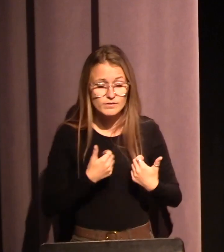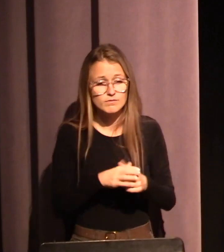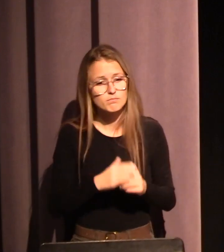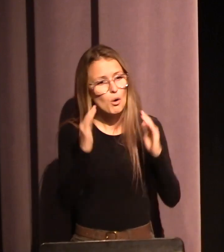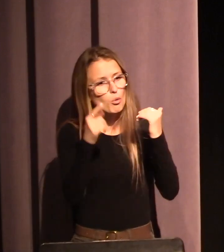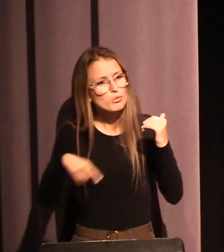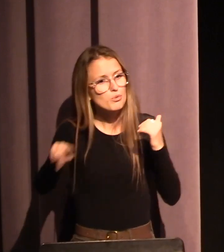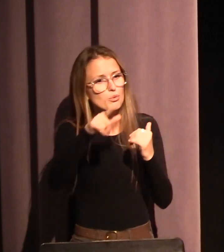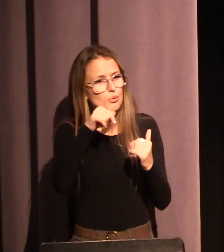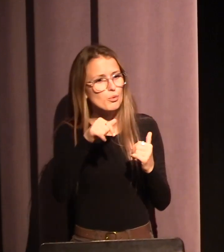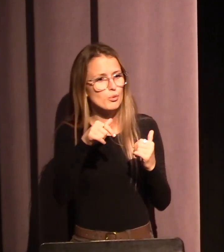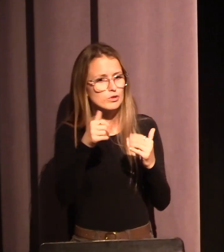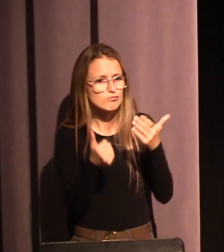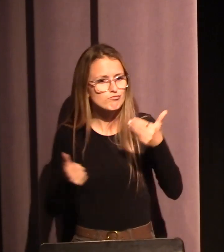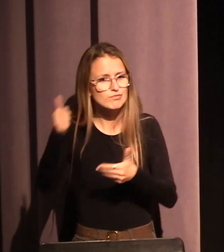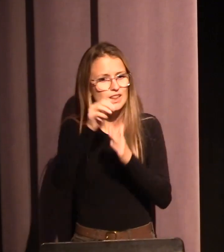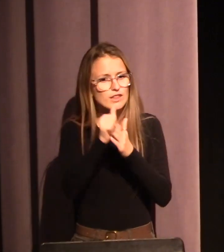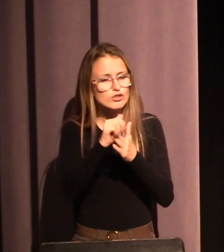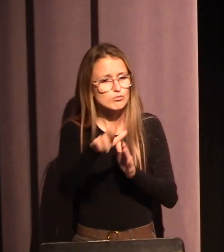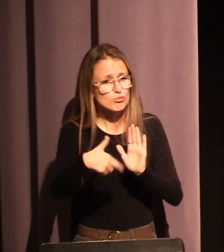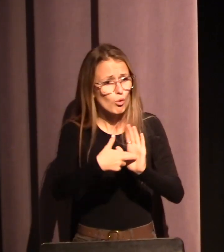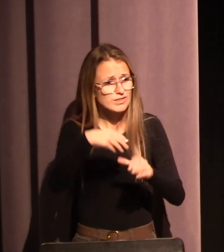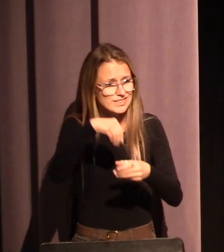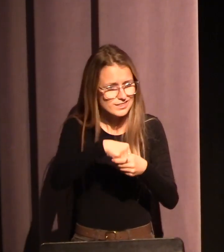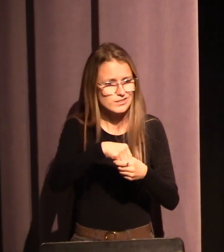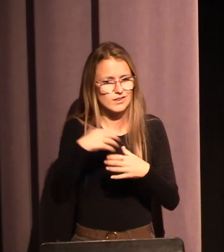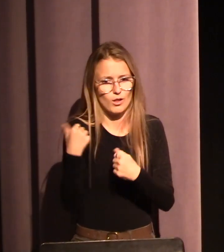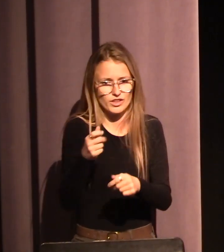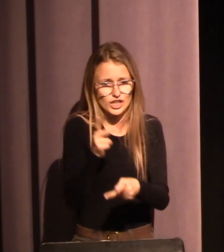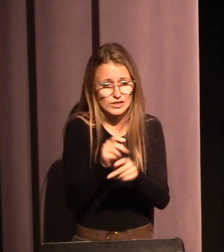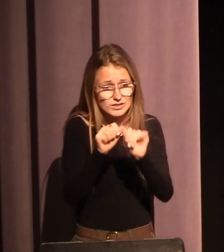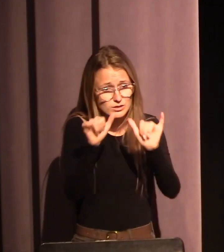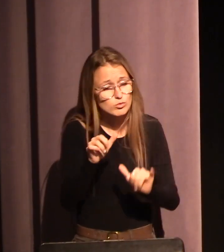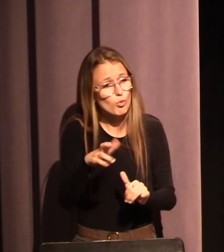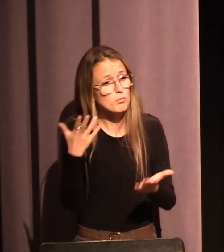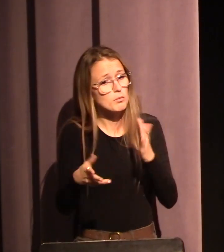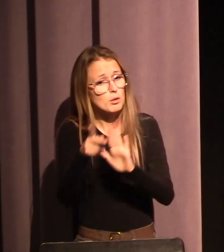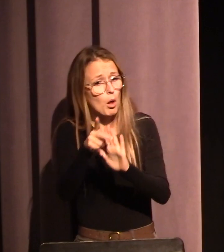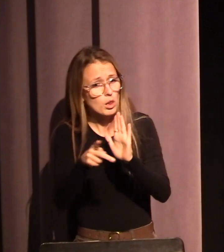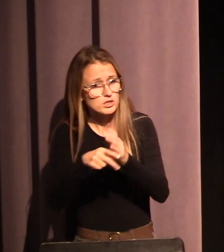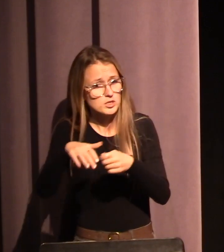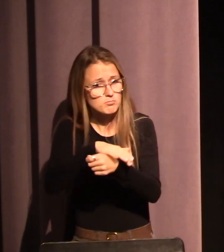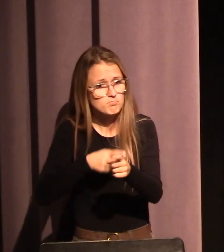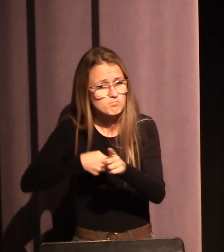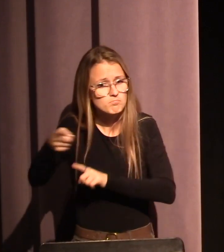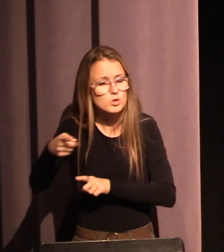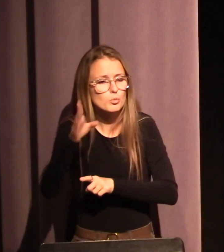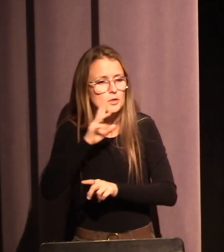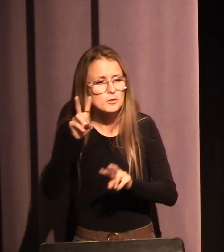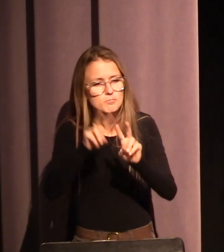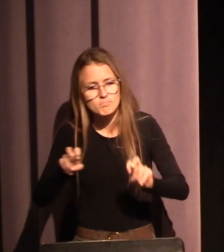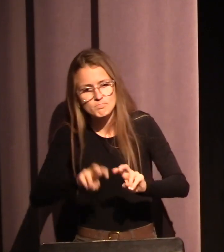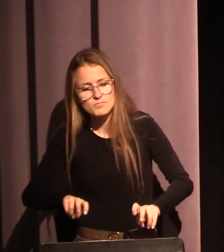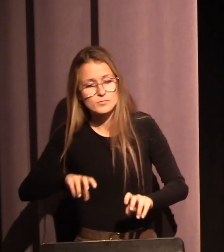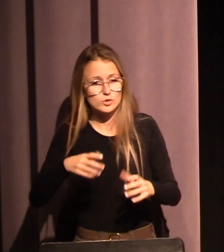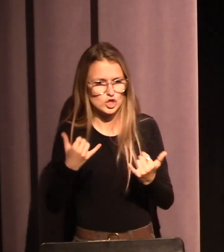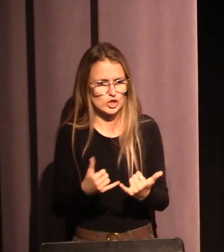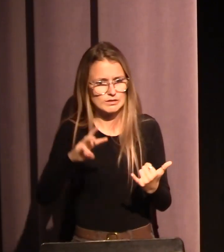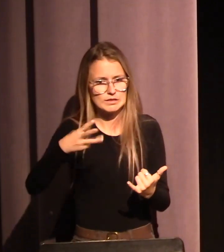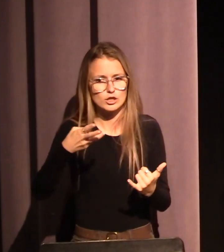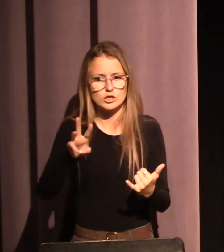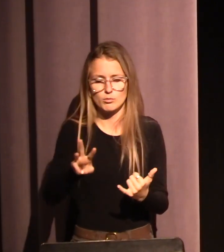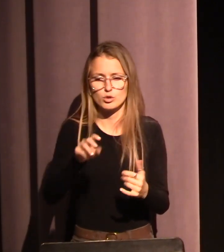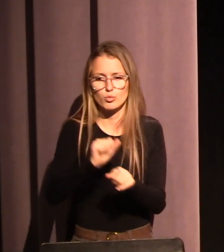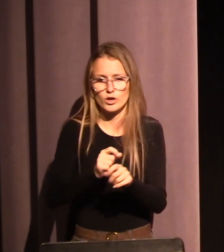those of you in leadership roles in healthcare systems or in the policy arena will examine current CHW workforce policies